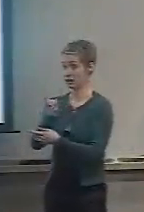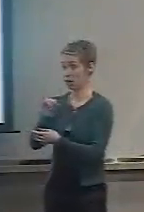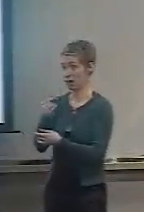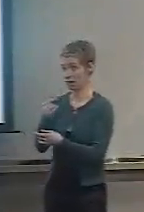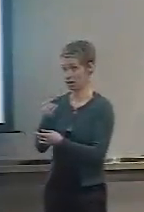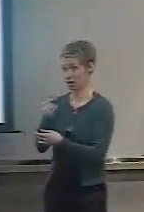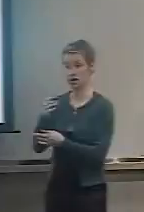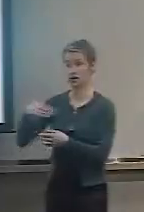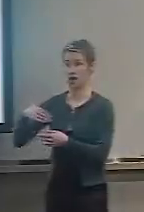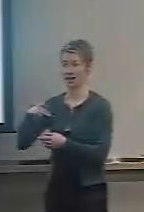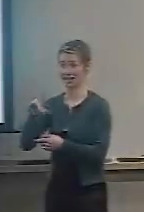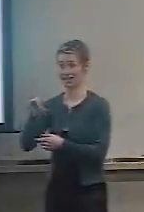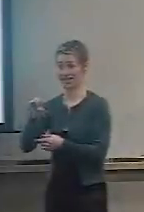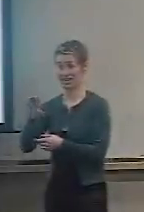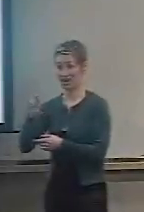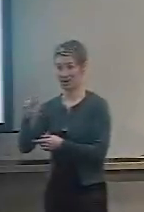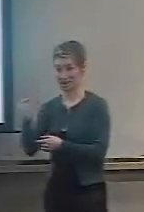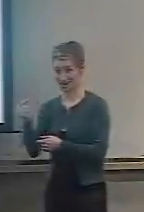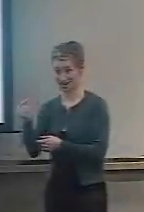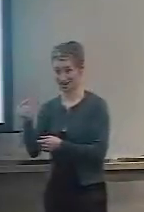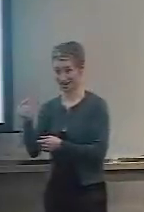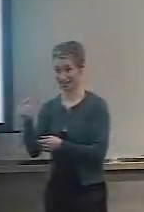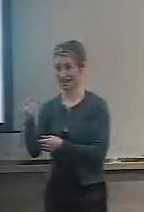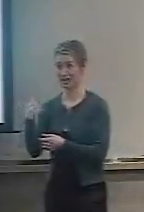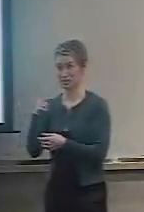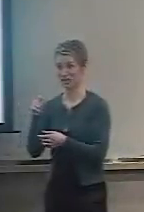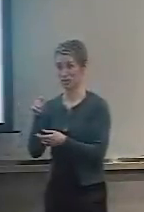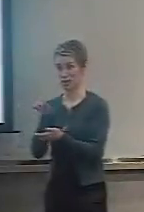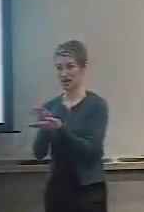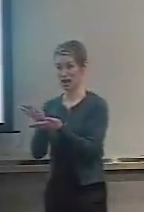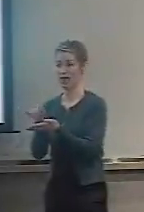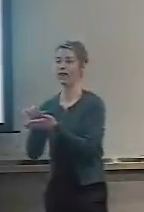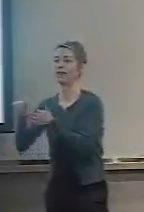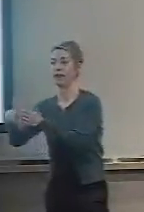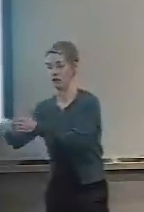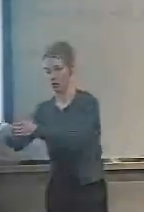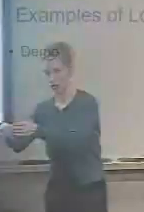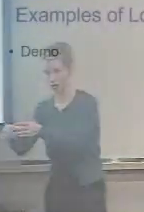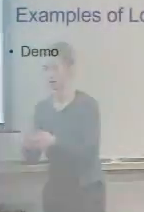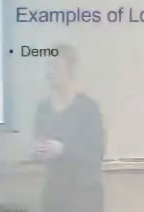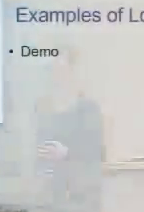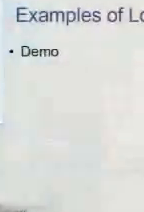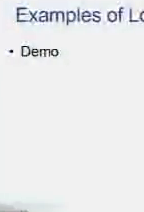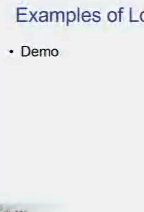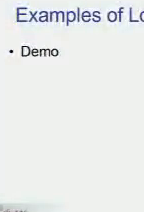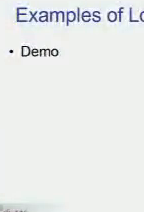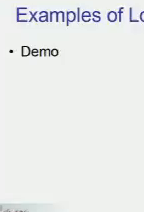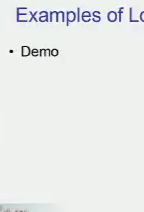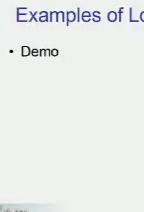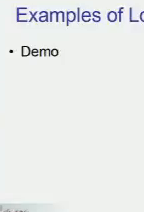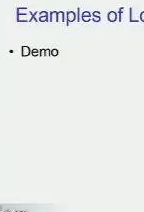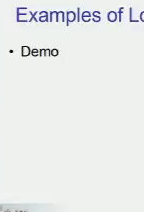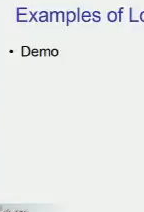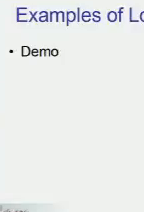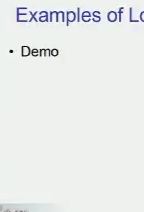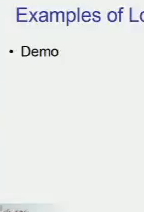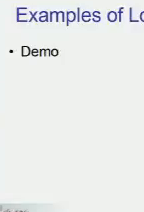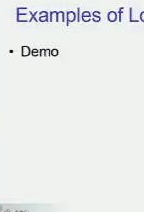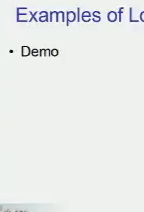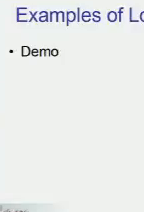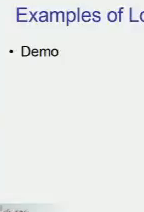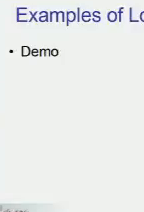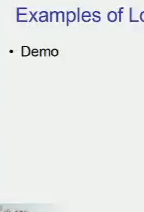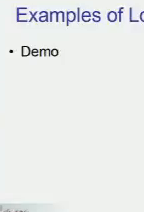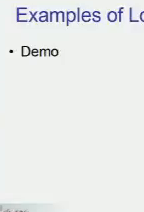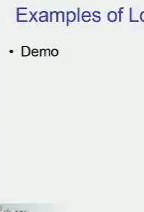doing decoding, so you have to account for that later. So I thought I'd give a little demo of this, just to